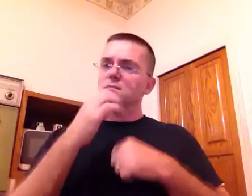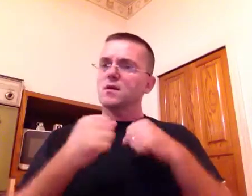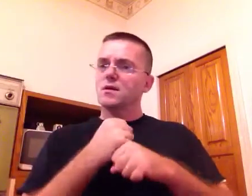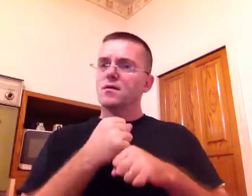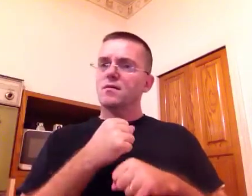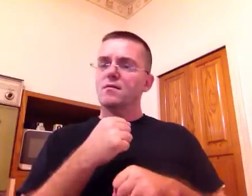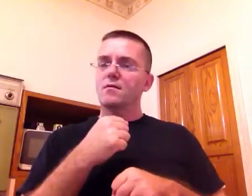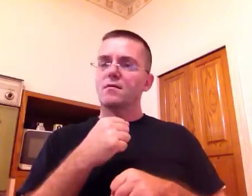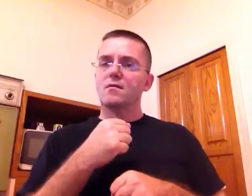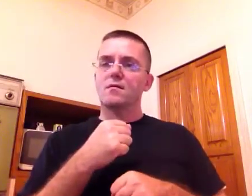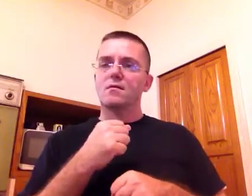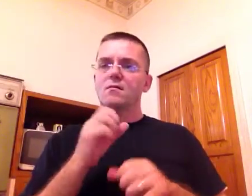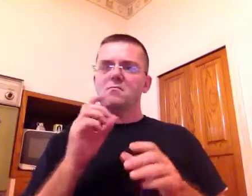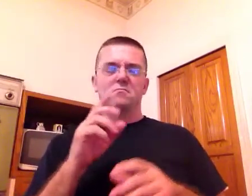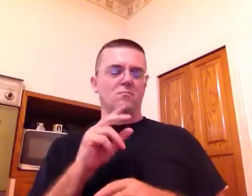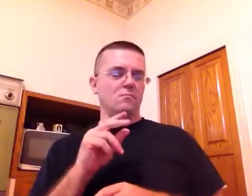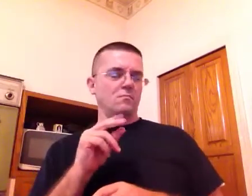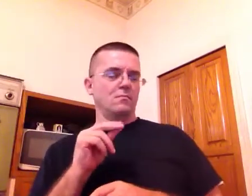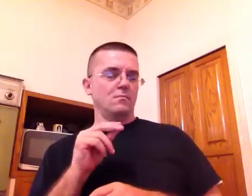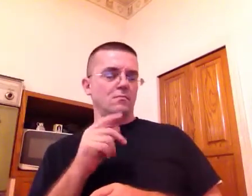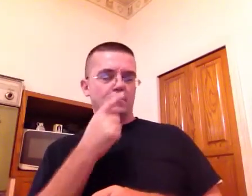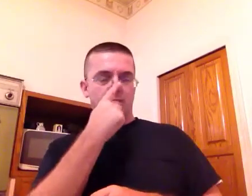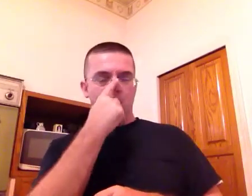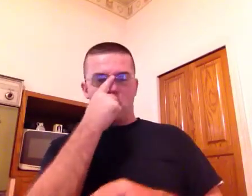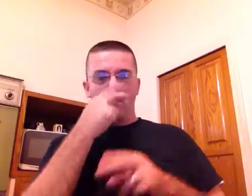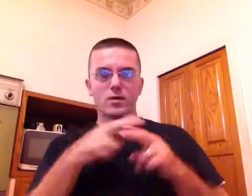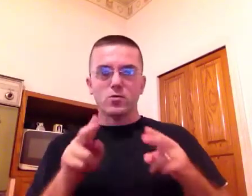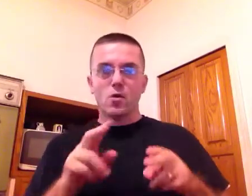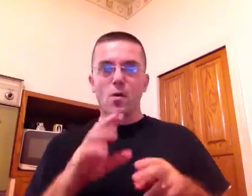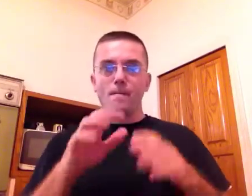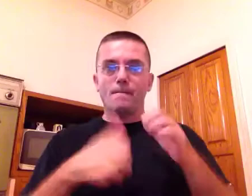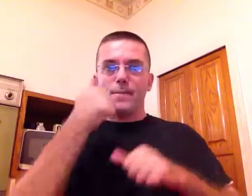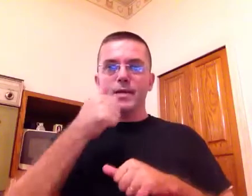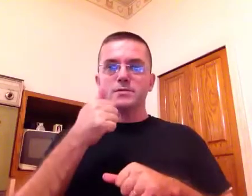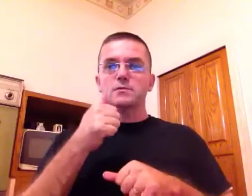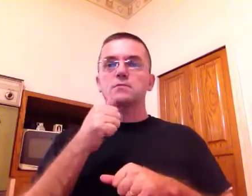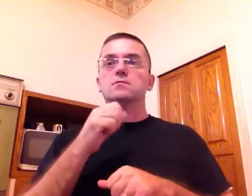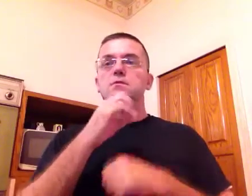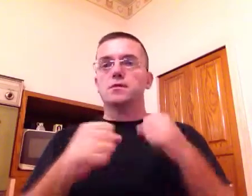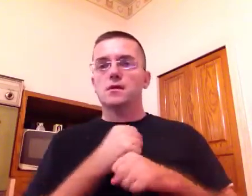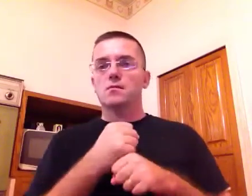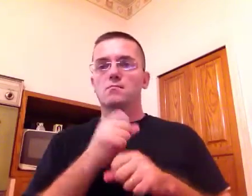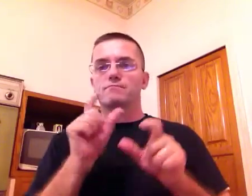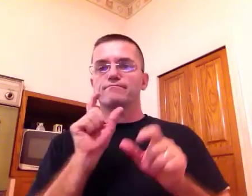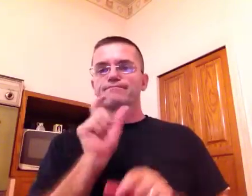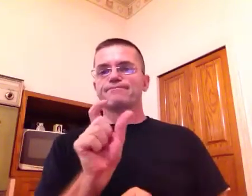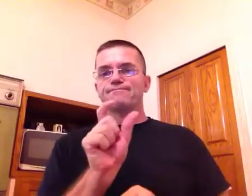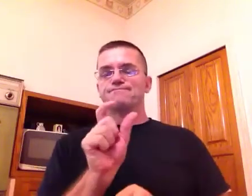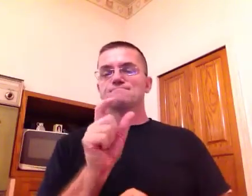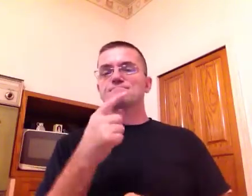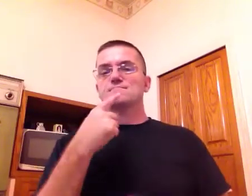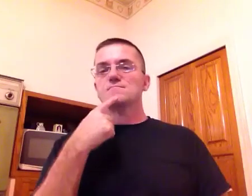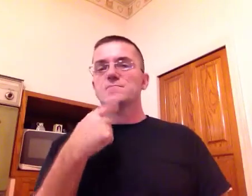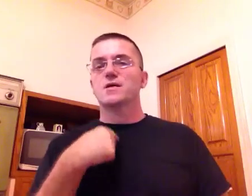Okay. You want to shorten it? Just call it best year? Best year. Best year is the hashtag. So we got room on Twitter. Best